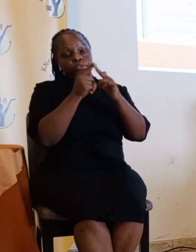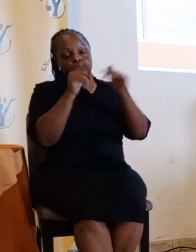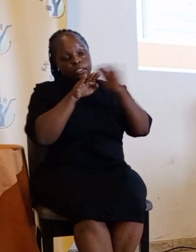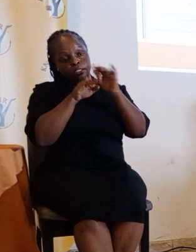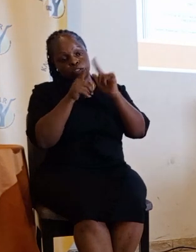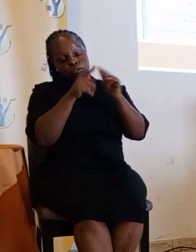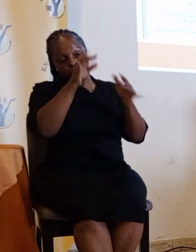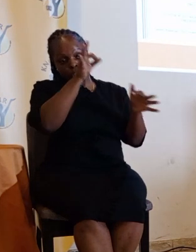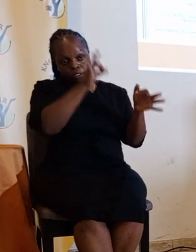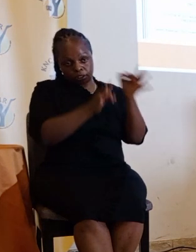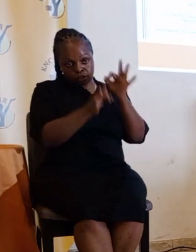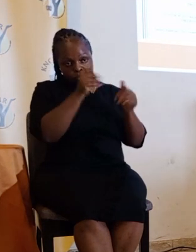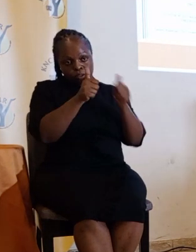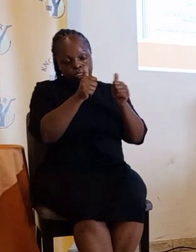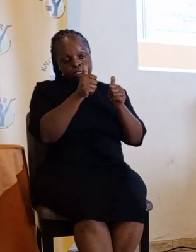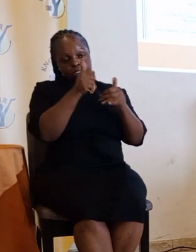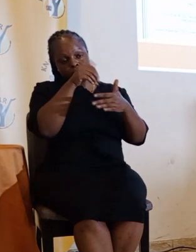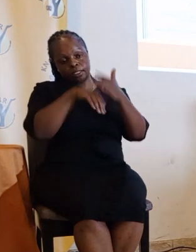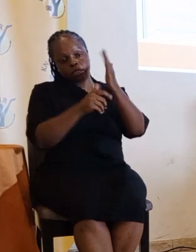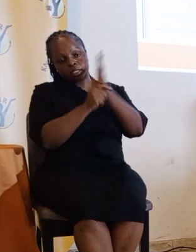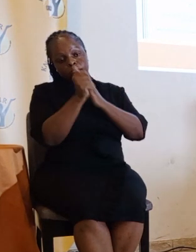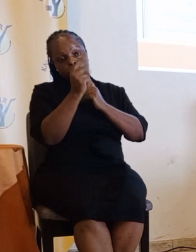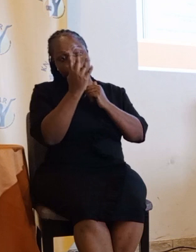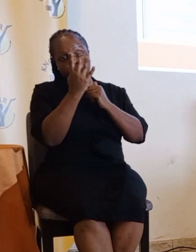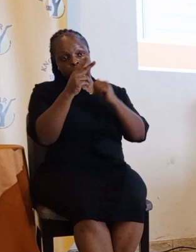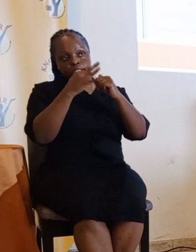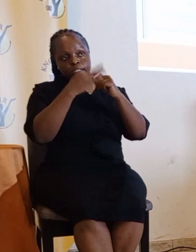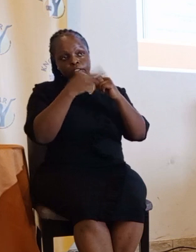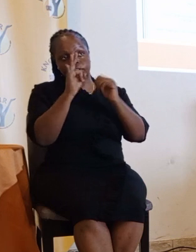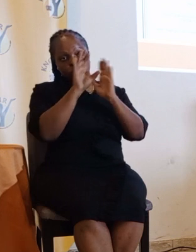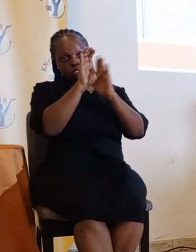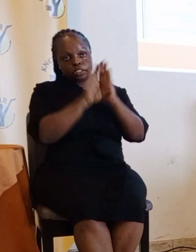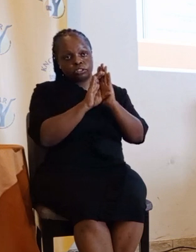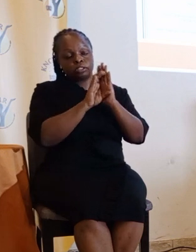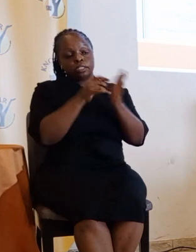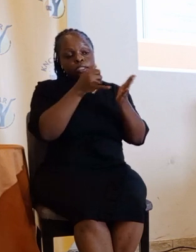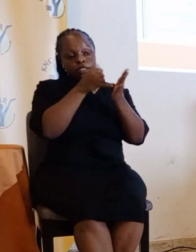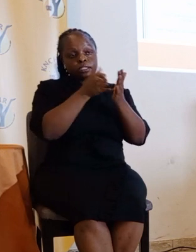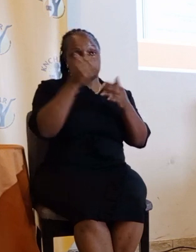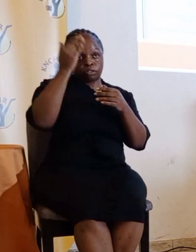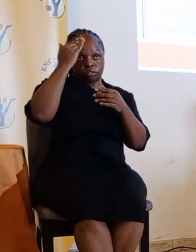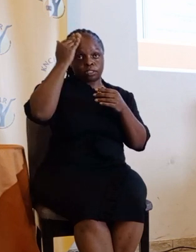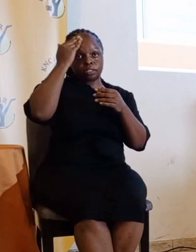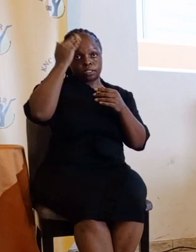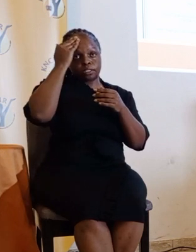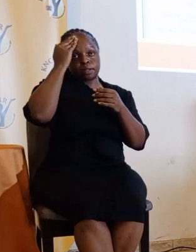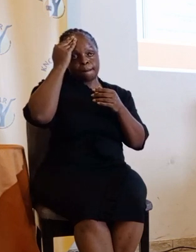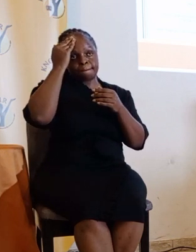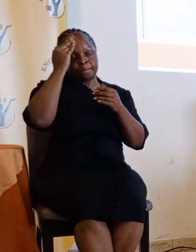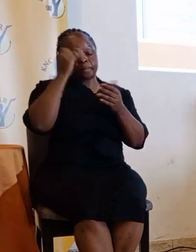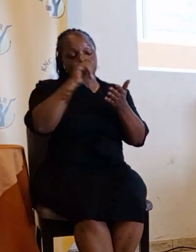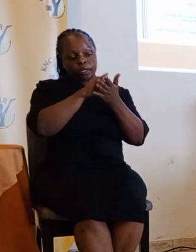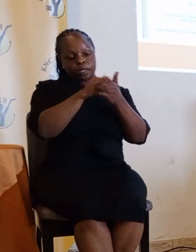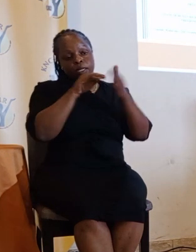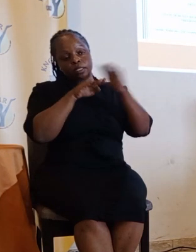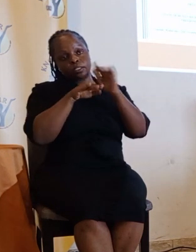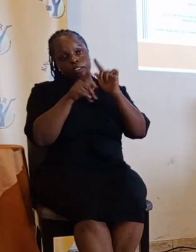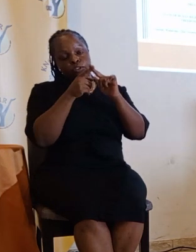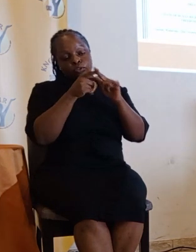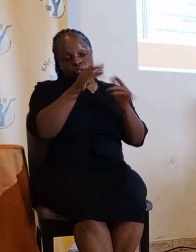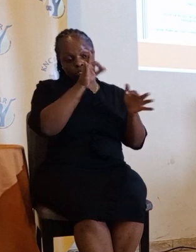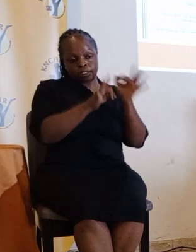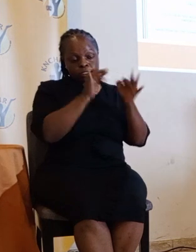to justice, which is enshrined in Article 48 of the Constitution, it recognizes that access to